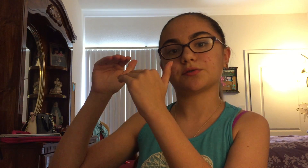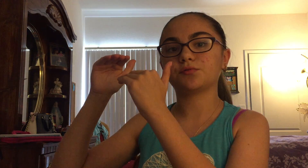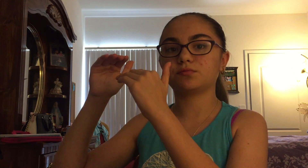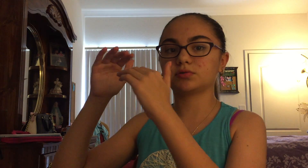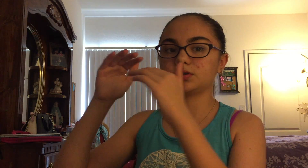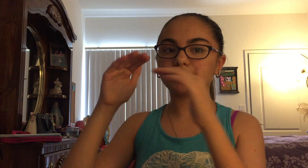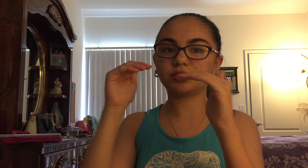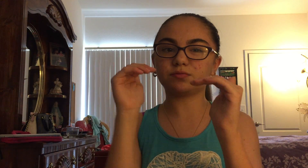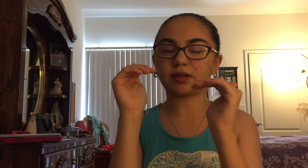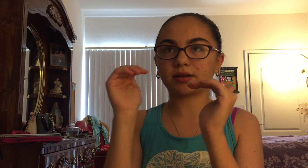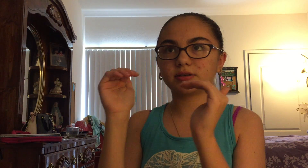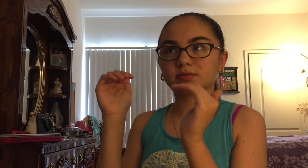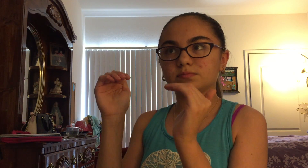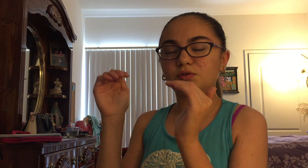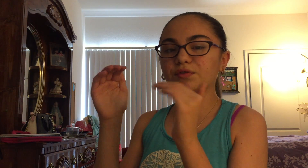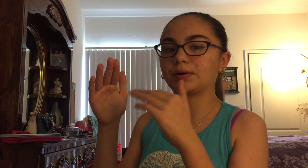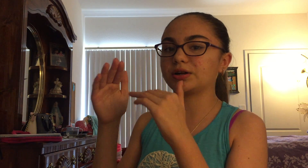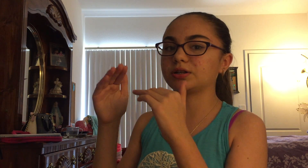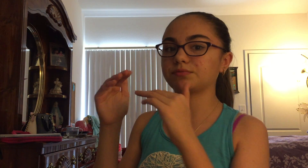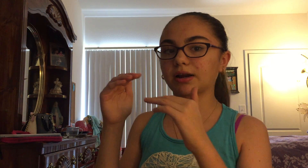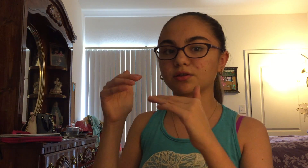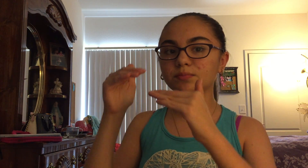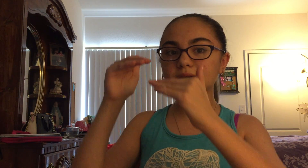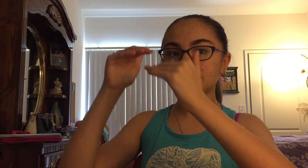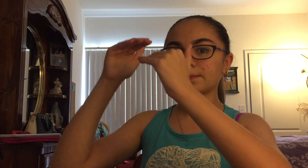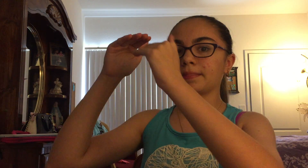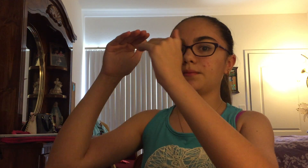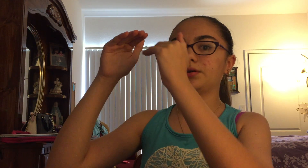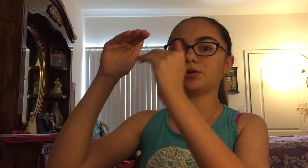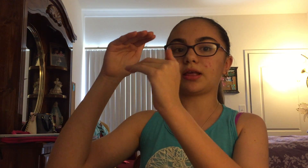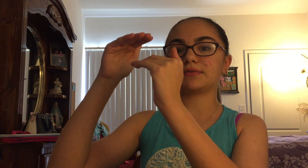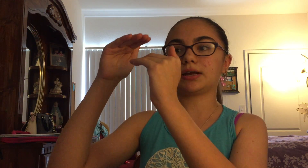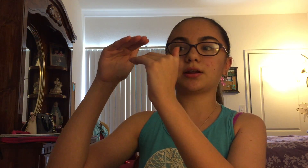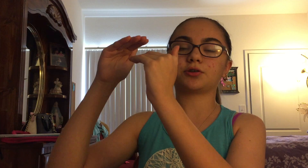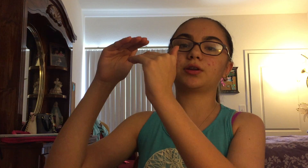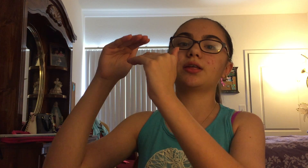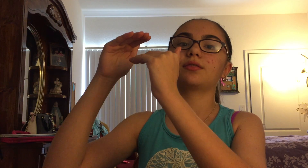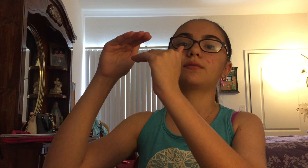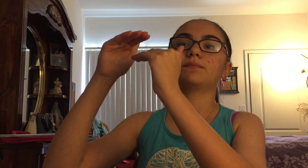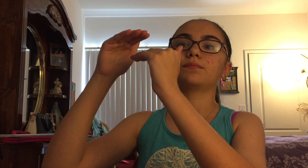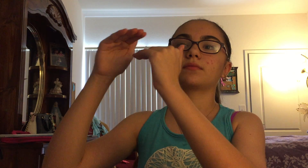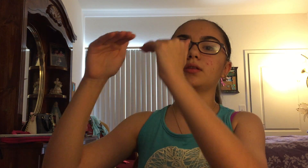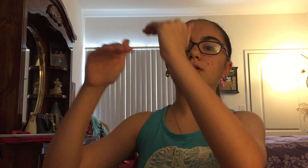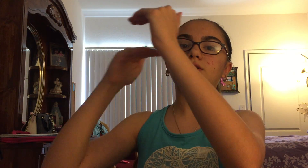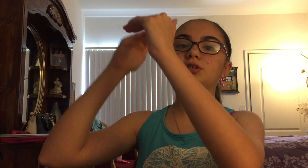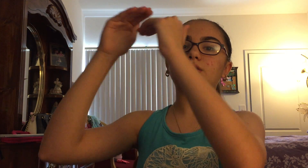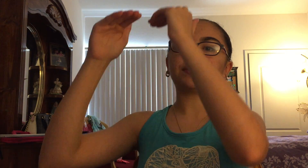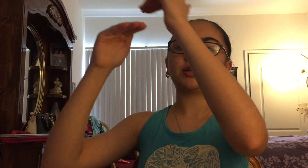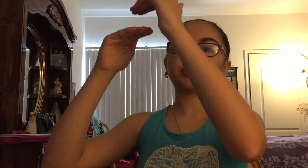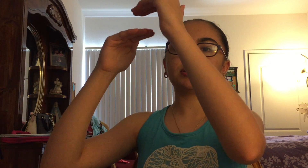the you like move your body to the right a little bit put your left hand underneath the generations